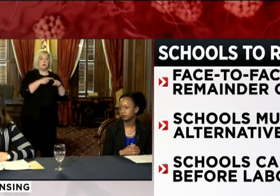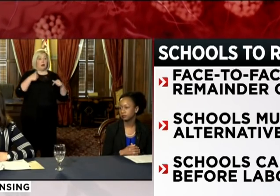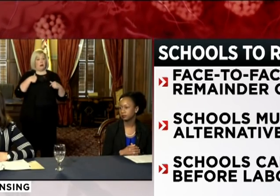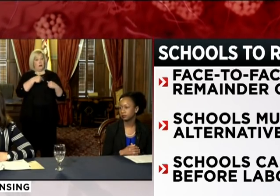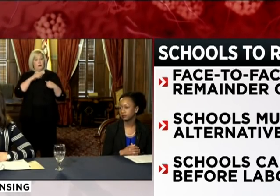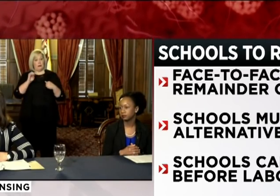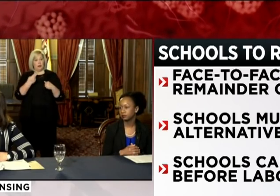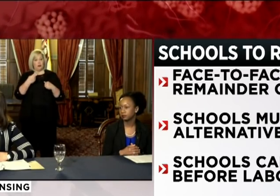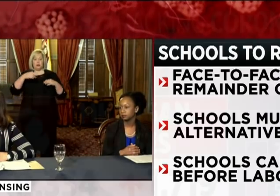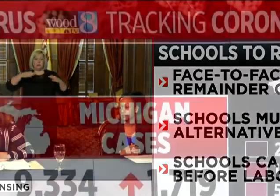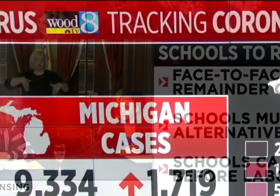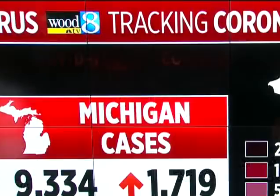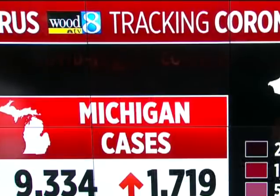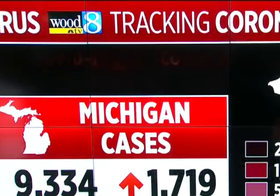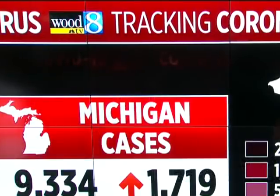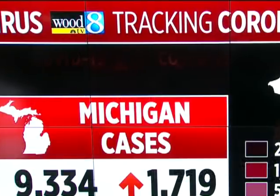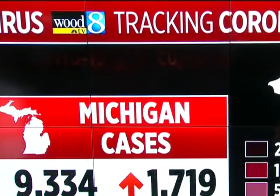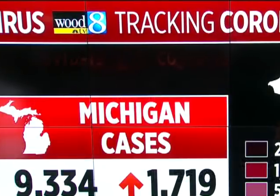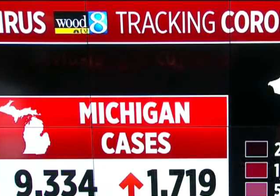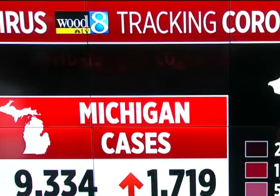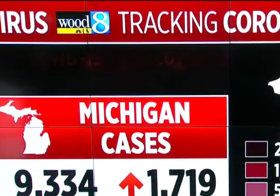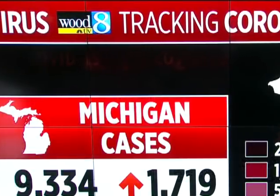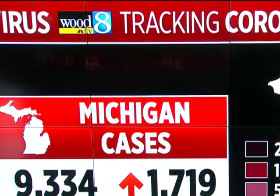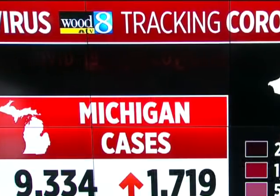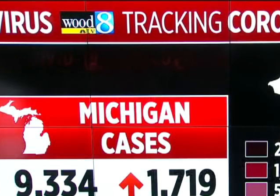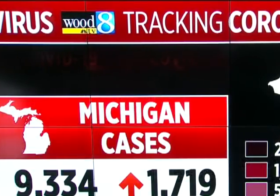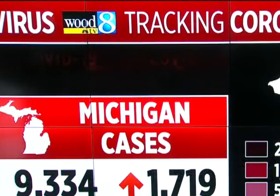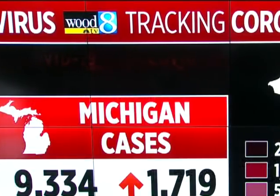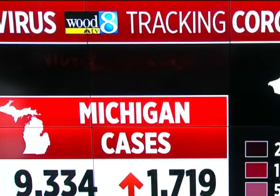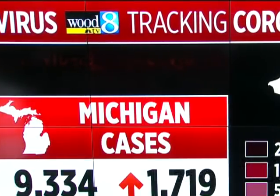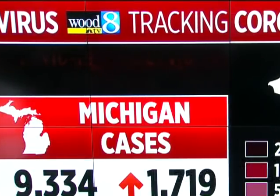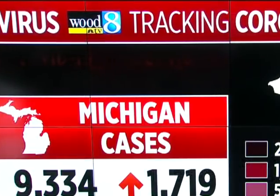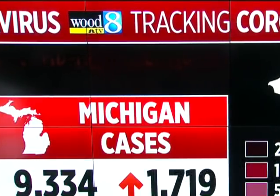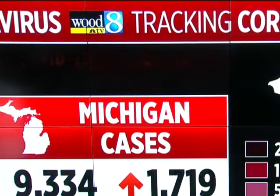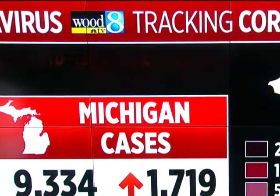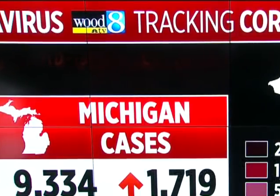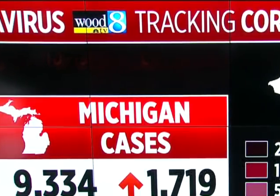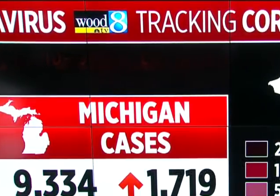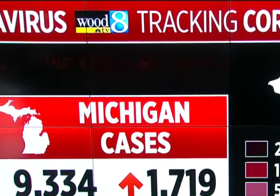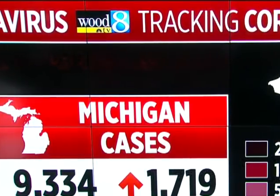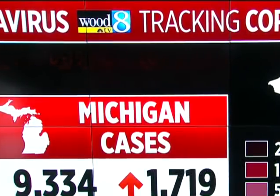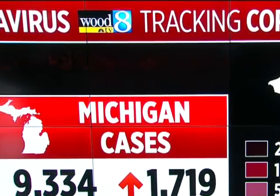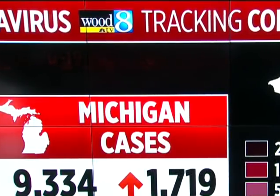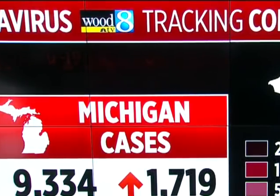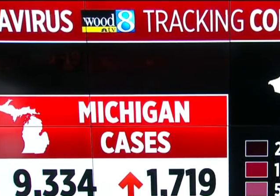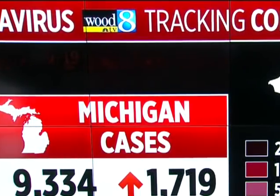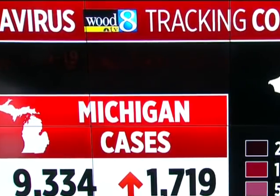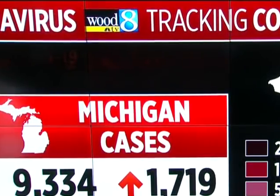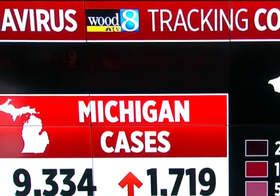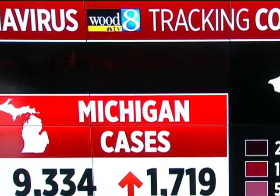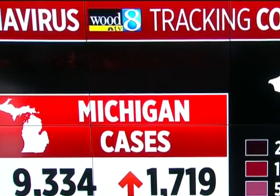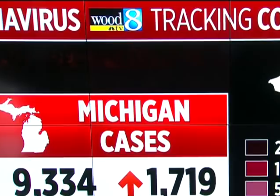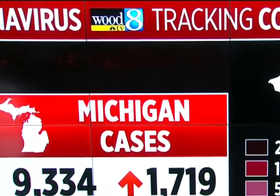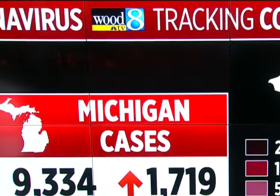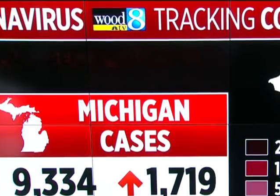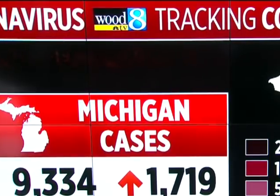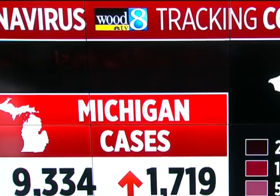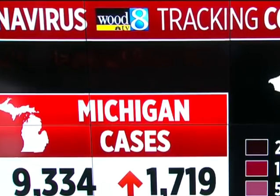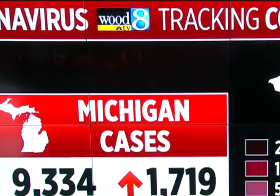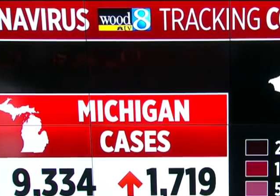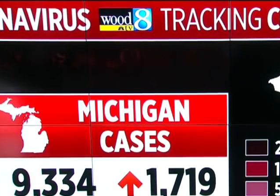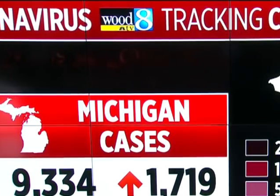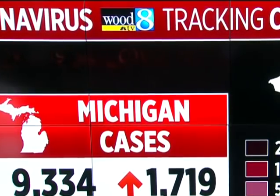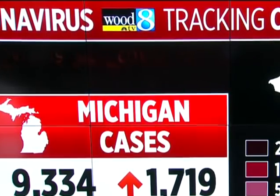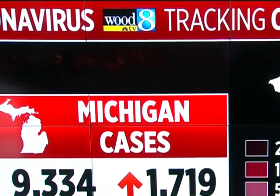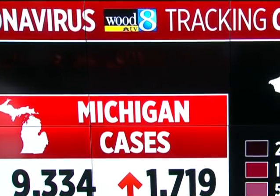and analyzing each of the actions that other areas are taking to be aggressive and to be on the forefront. And so I